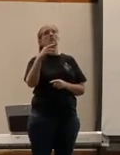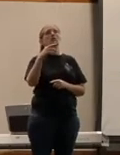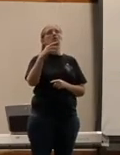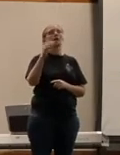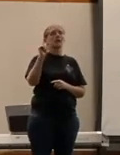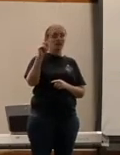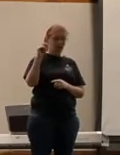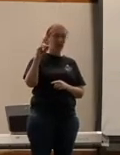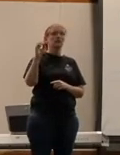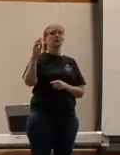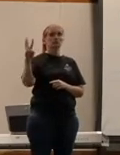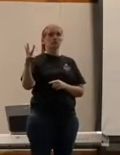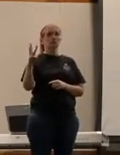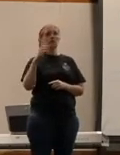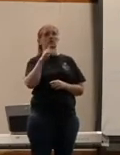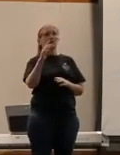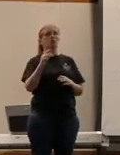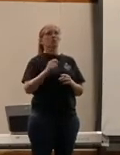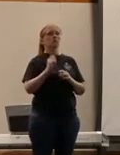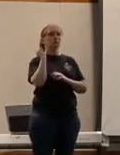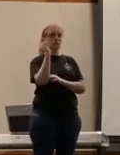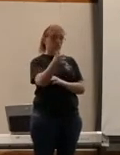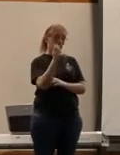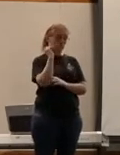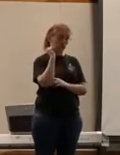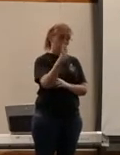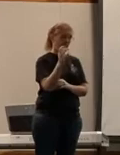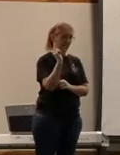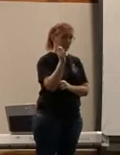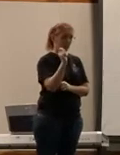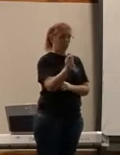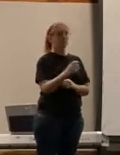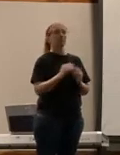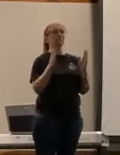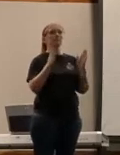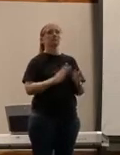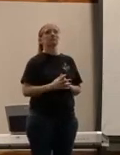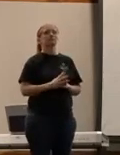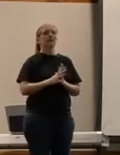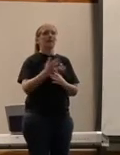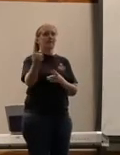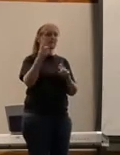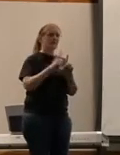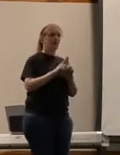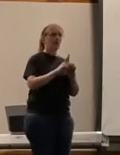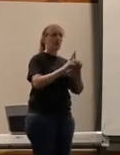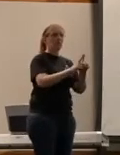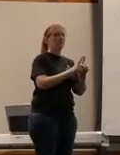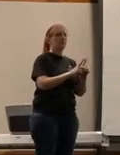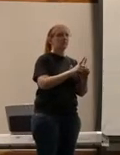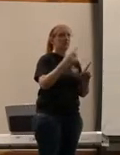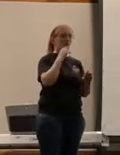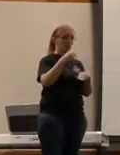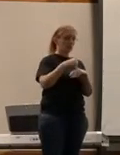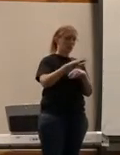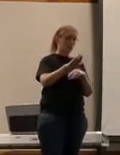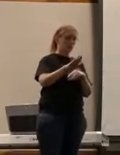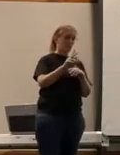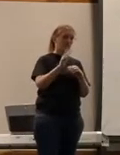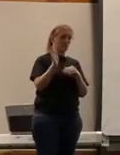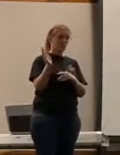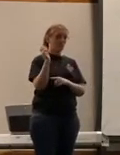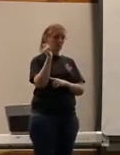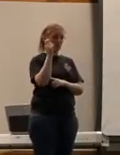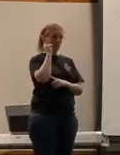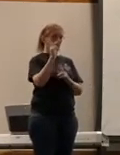were casting a net into the lake, for they were fishermen. Jesus says, "Come follow me, and I will send you out to